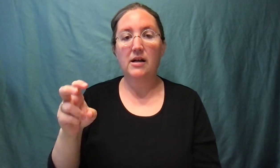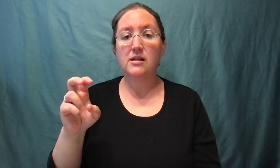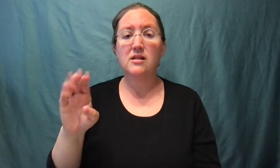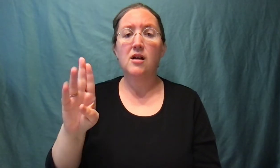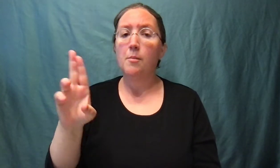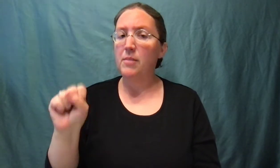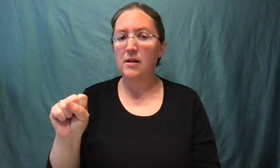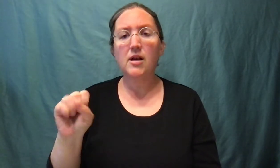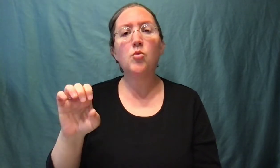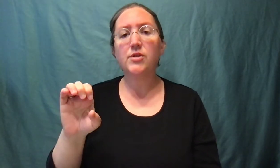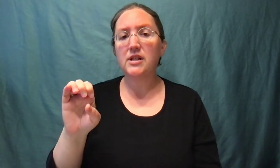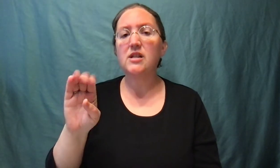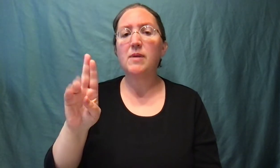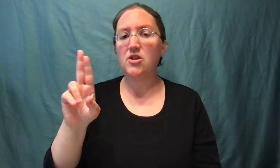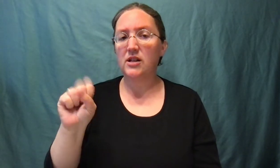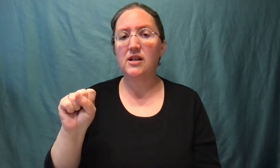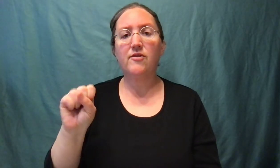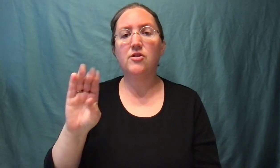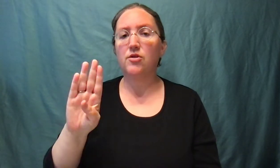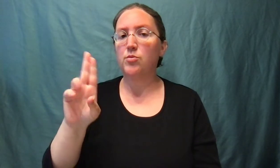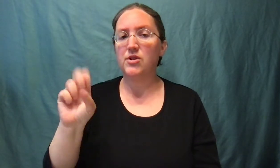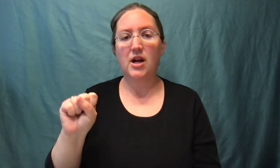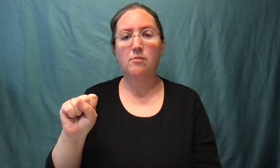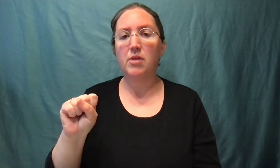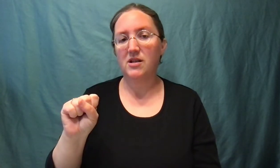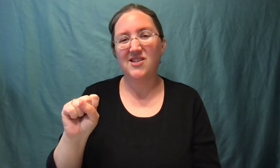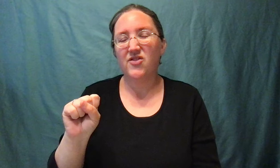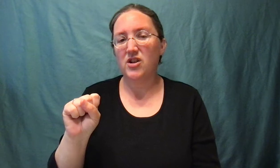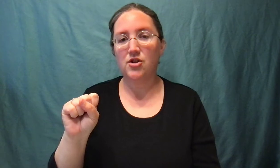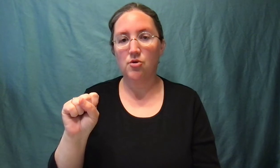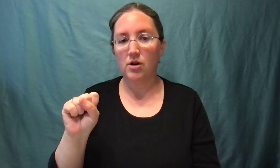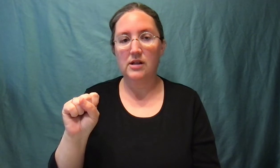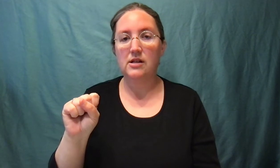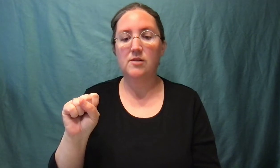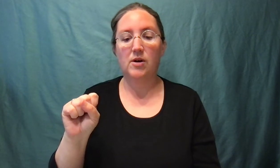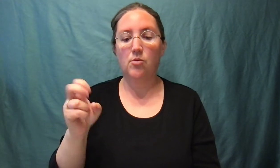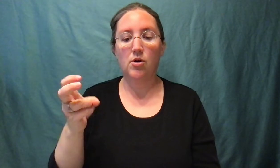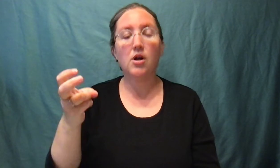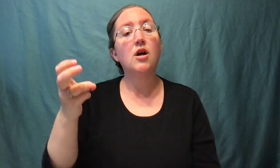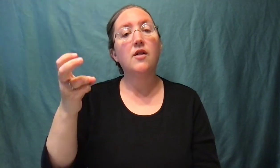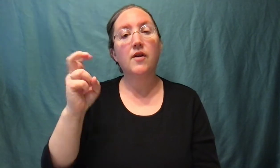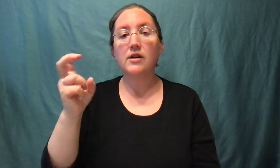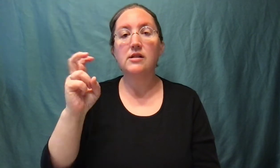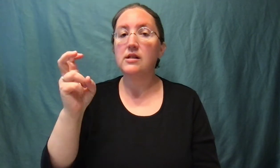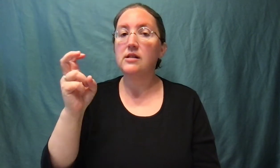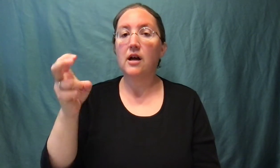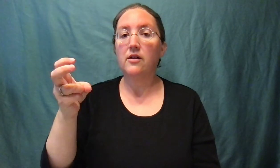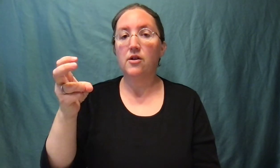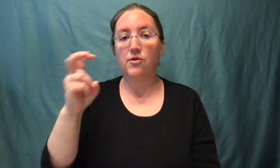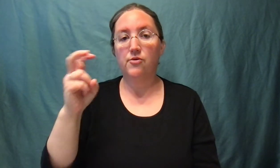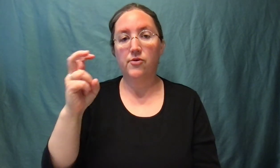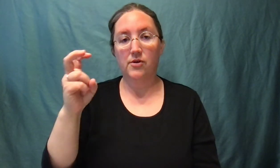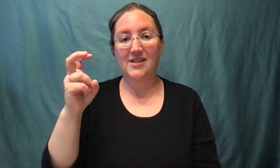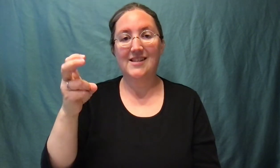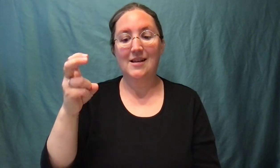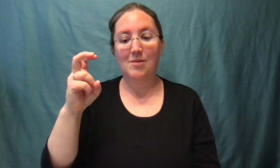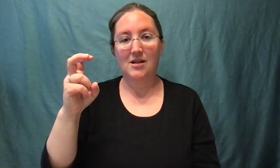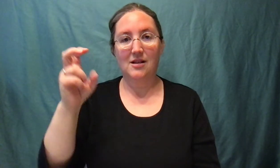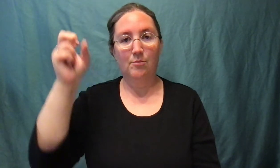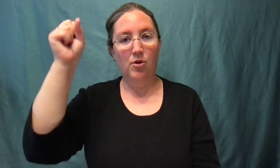Bus, you will see especially deaf adults will sign bus. It's a very short, easy to spell word. There is this sign though for the city bus, like pulling